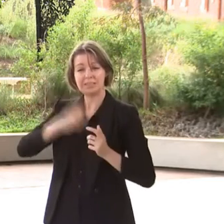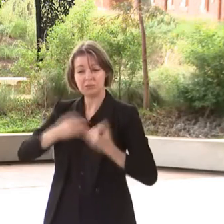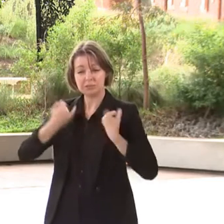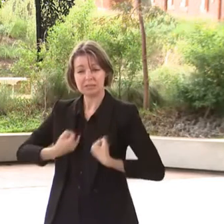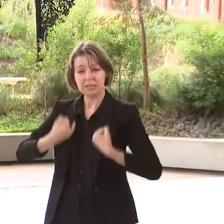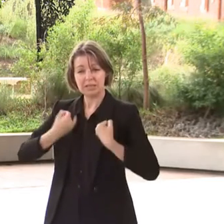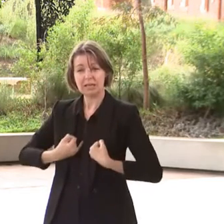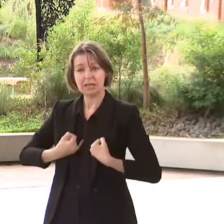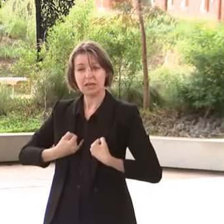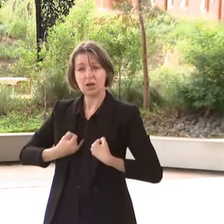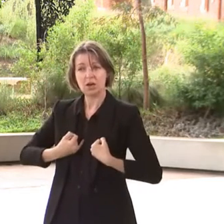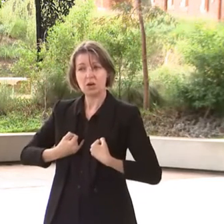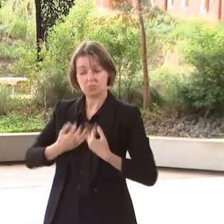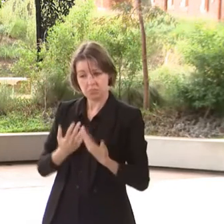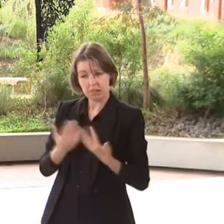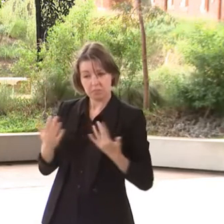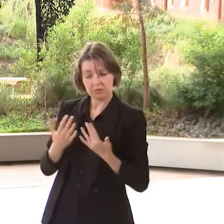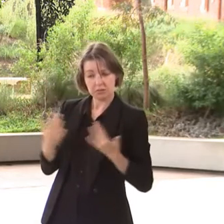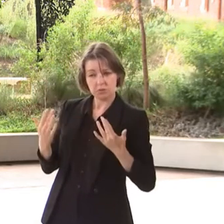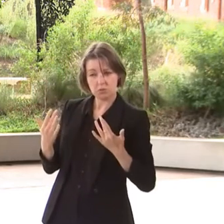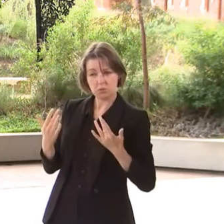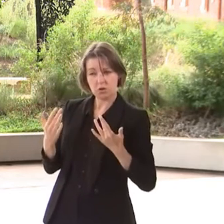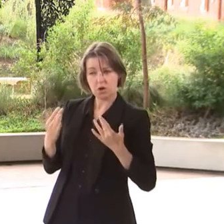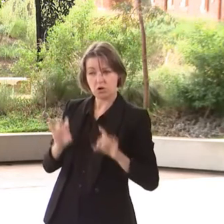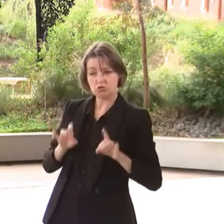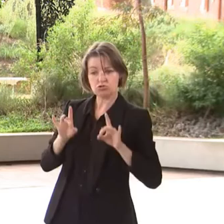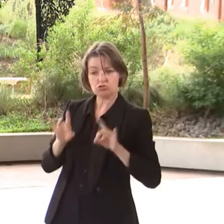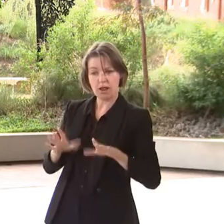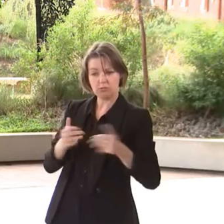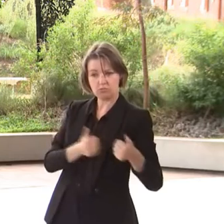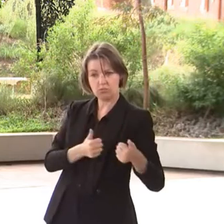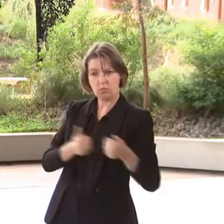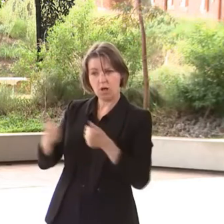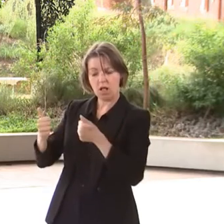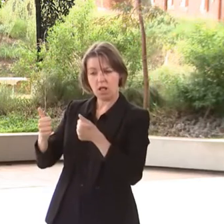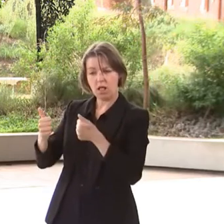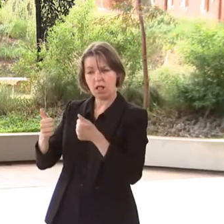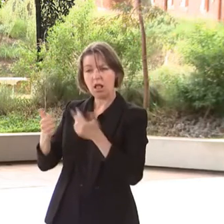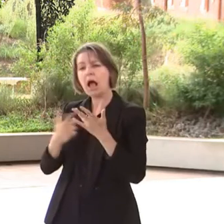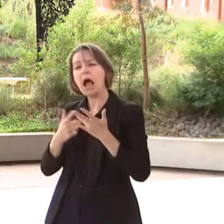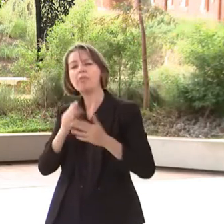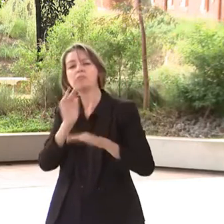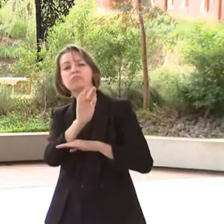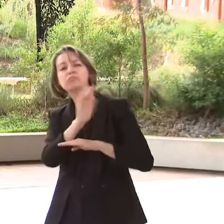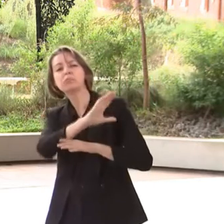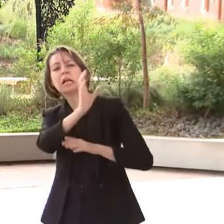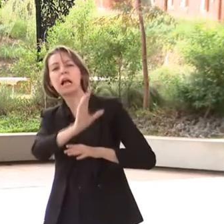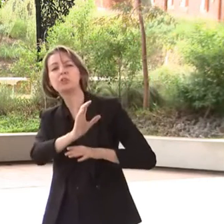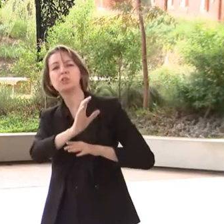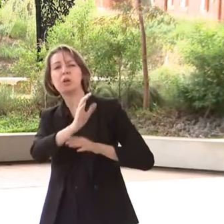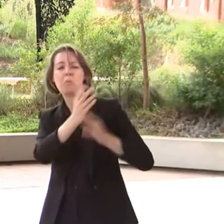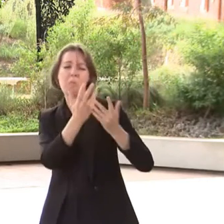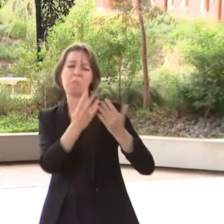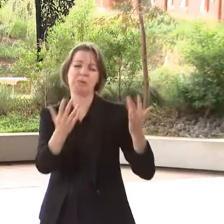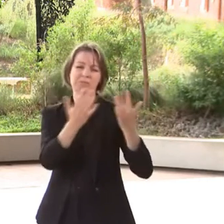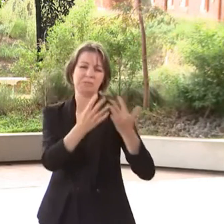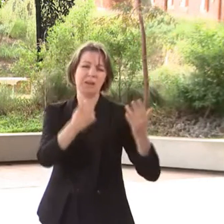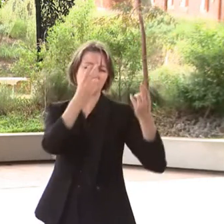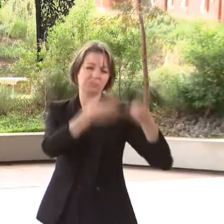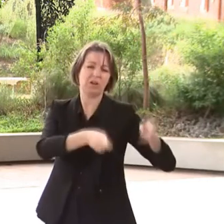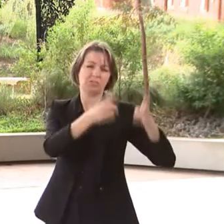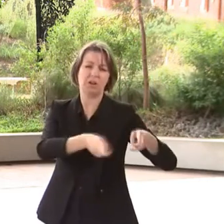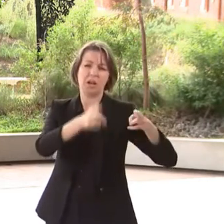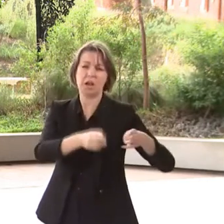incredibly strong has been we have not seen those record deaths. We bypassed that because